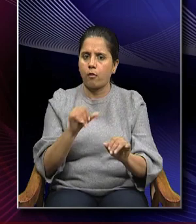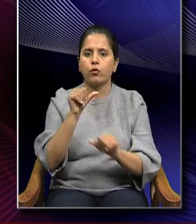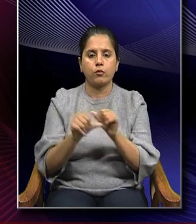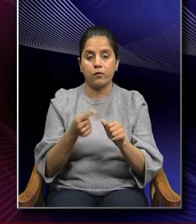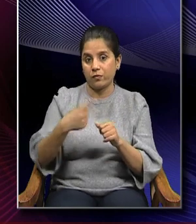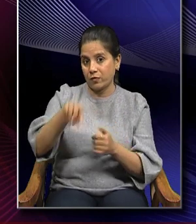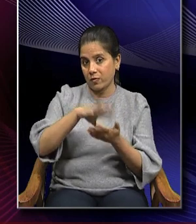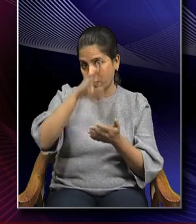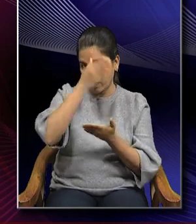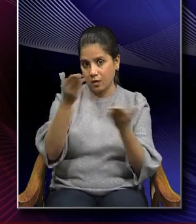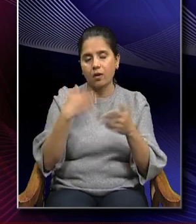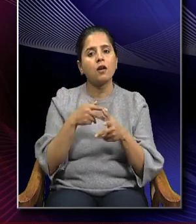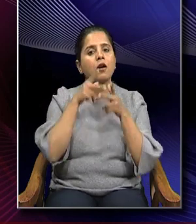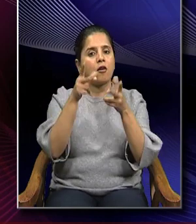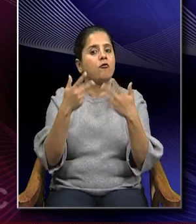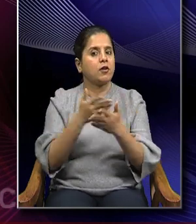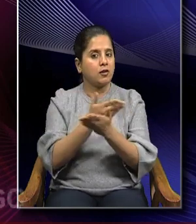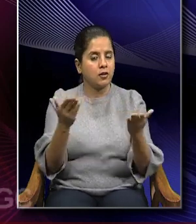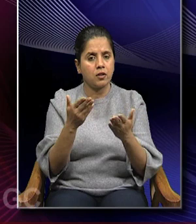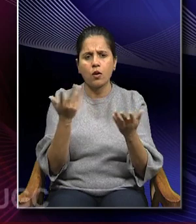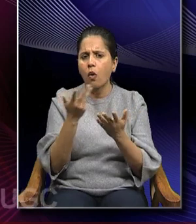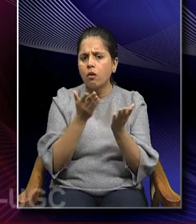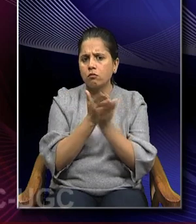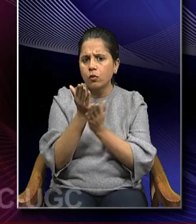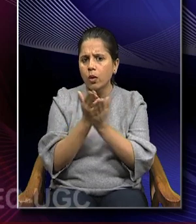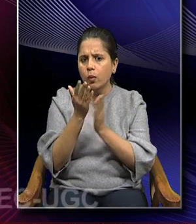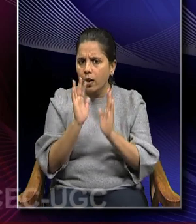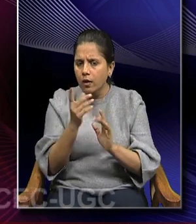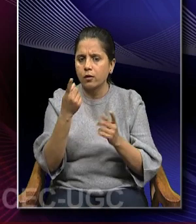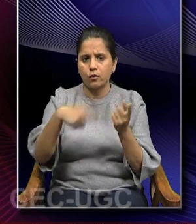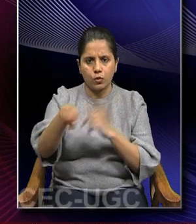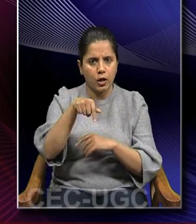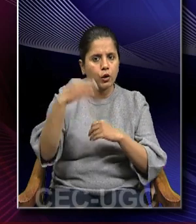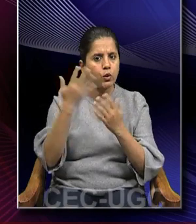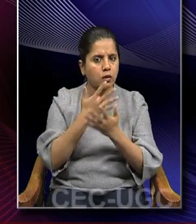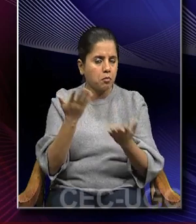learners, in this way I told you that in what ways the new